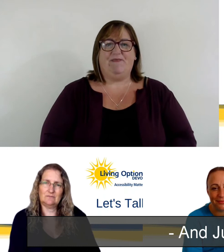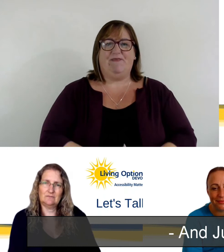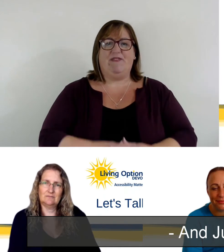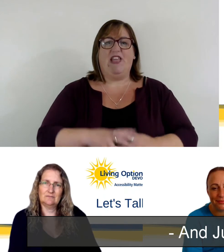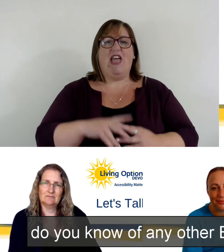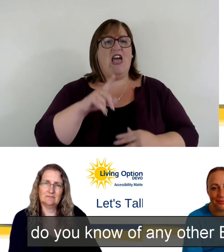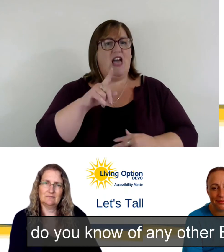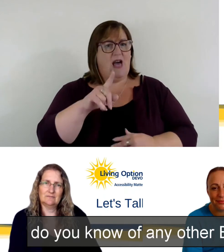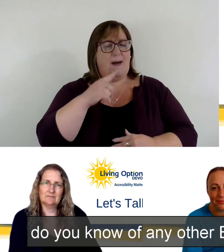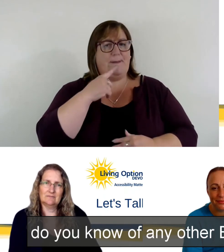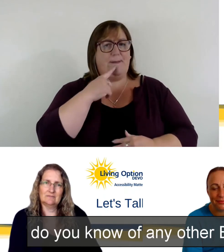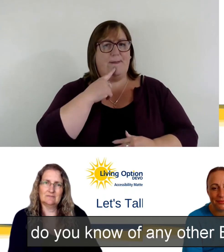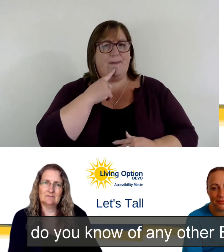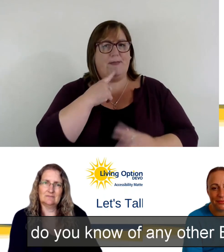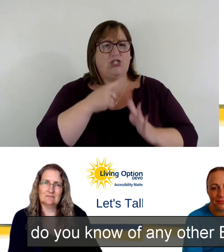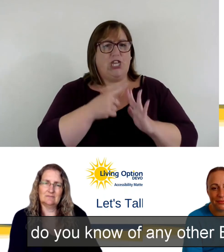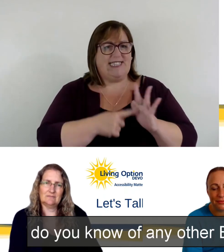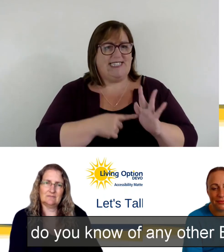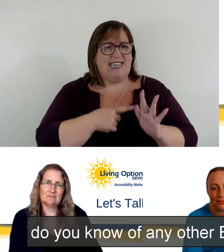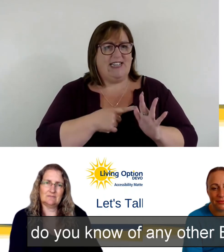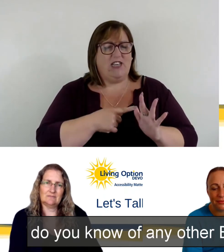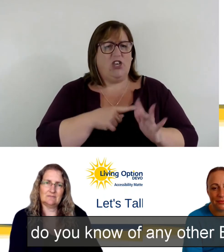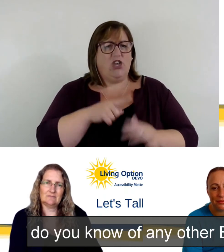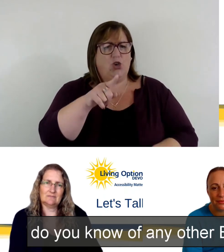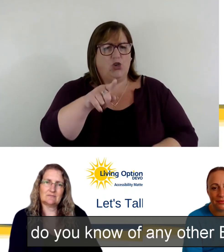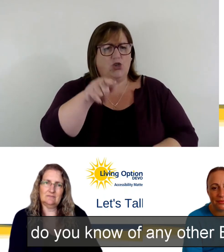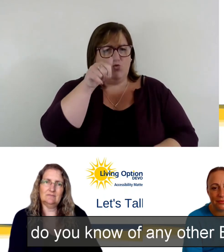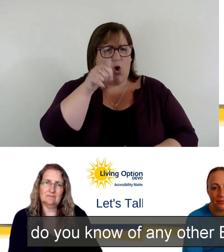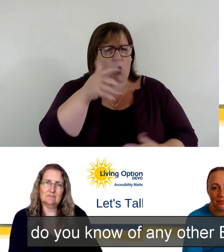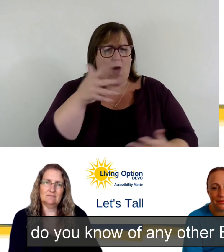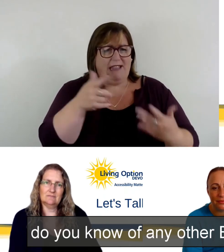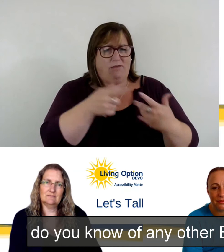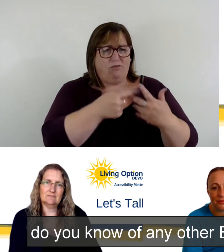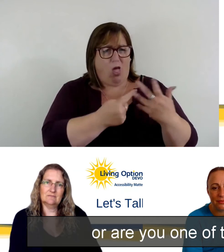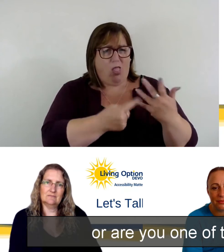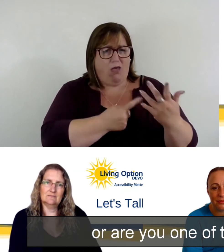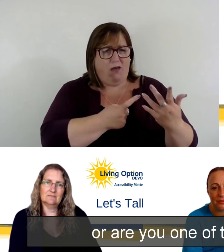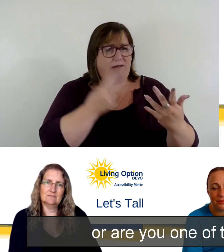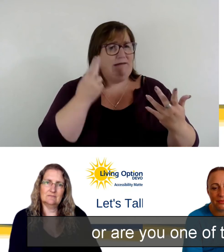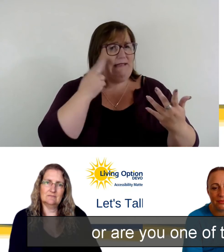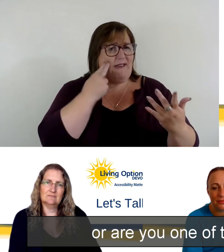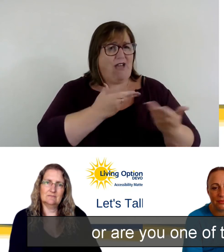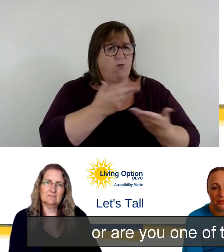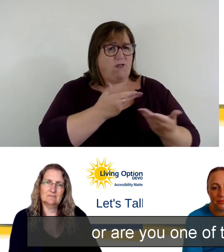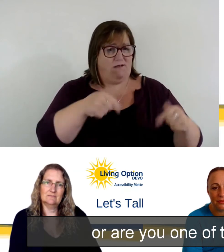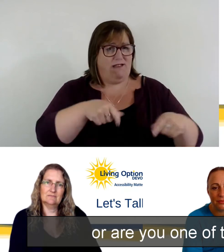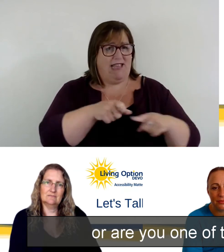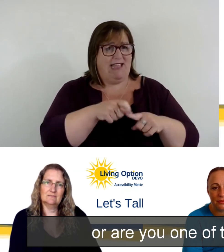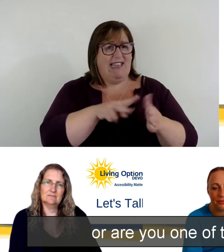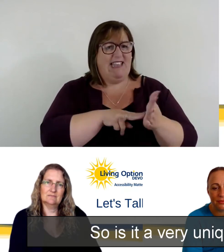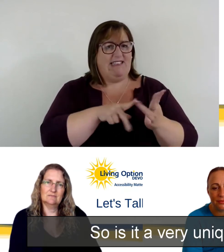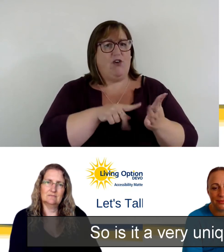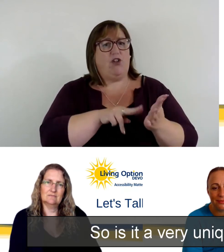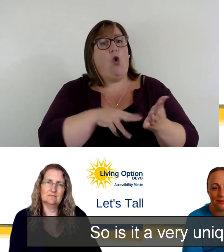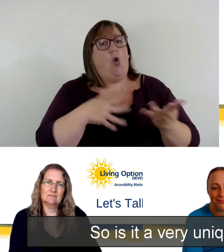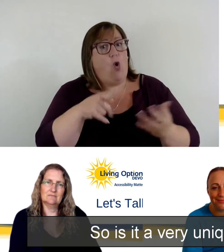And Justine, do you know of any other BSL counsellors in Devon, or are you one of the unique ones?